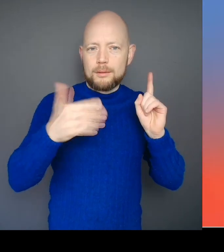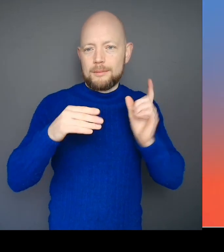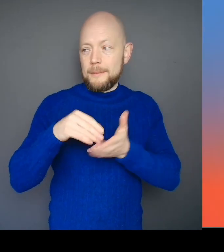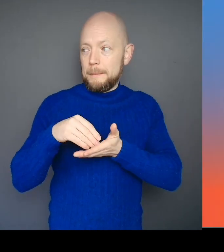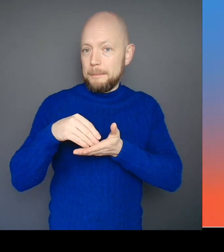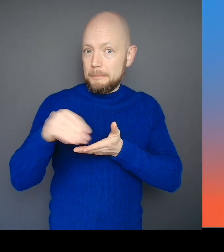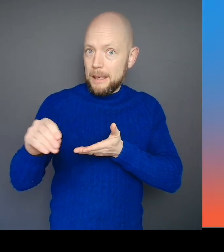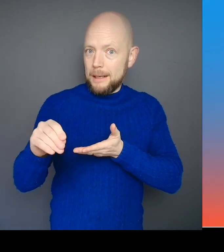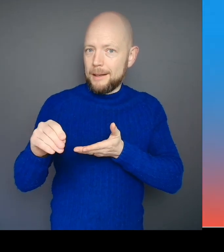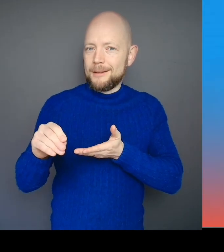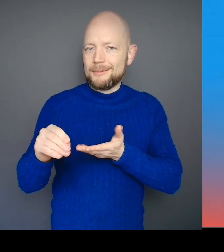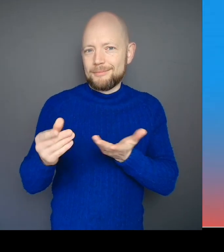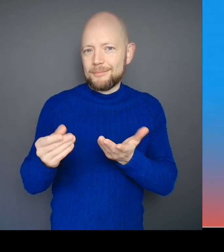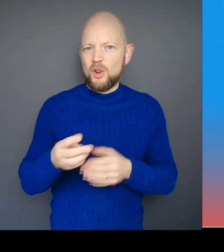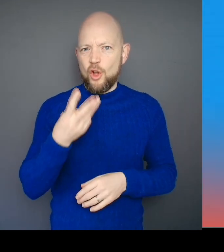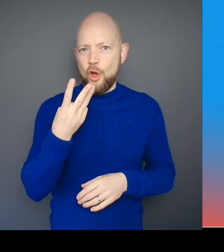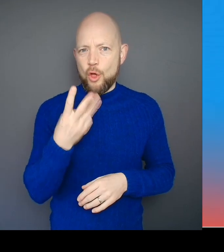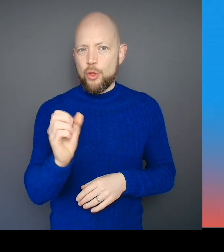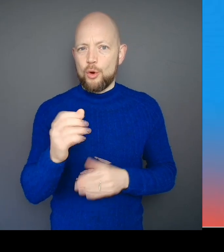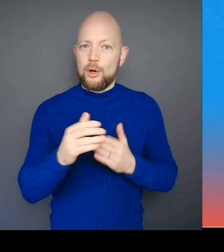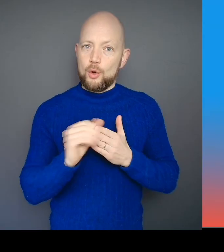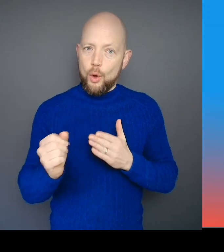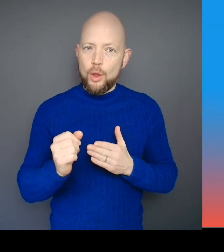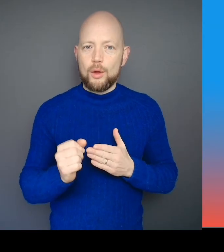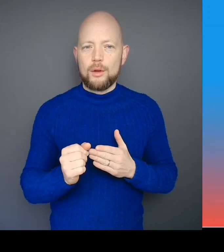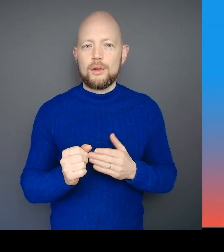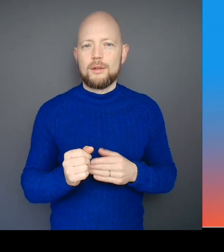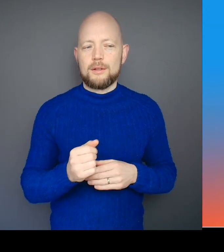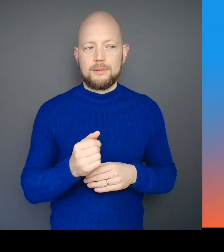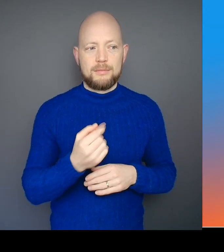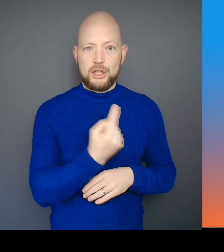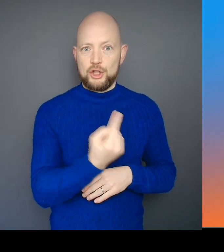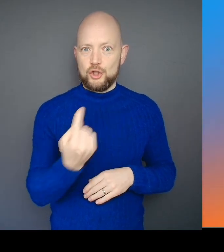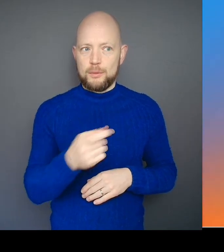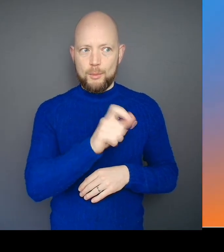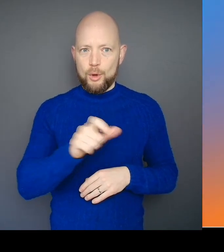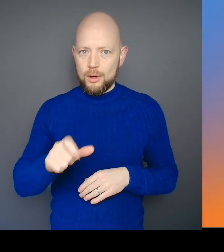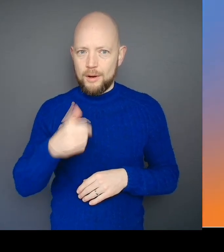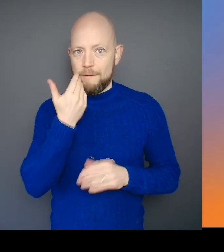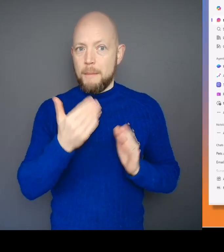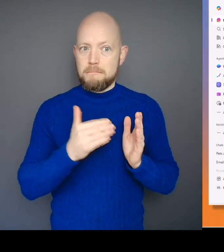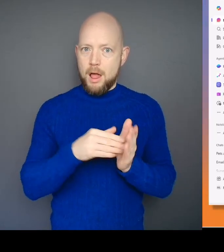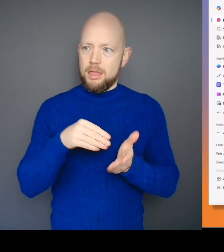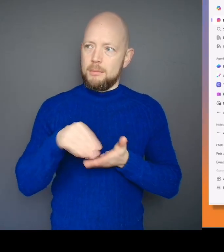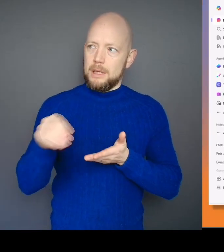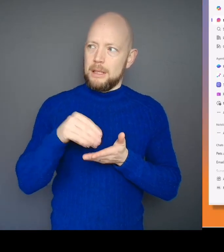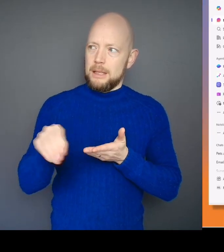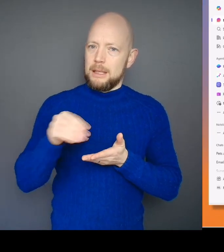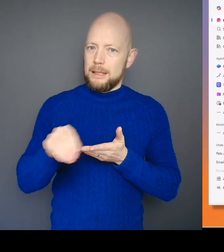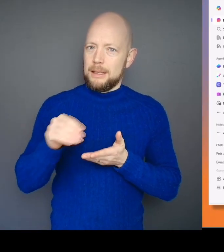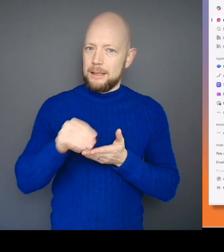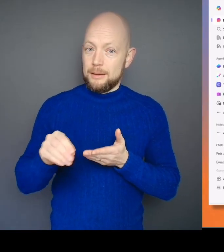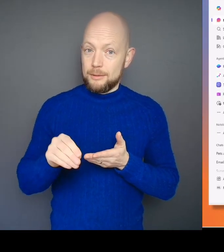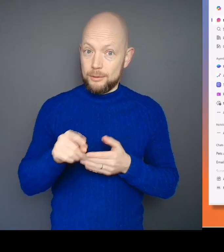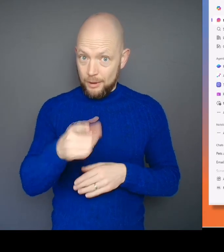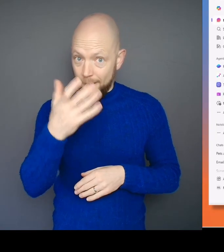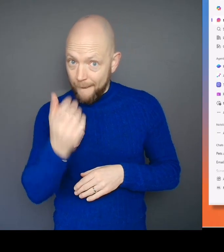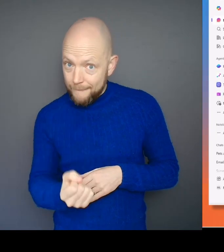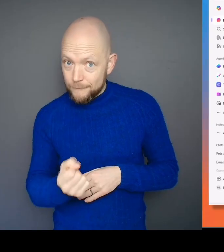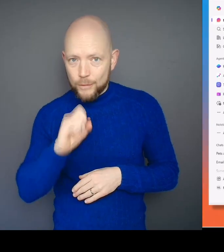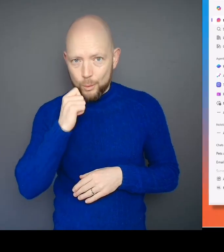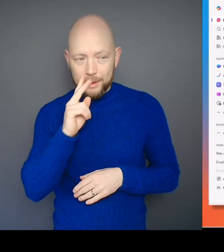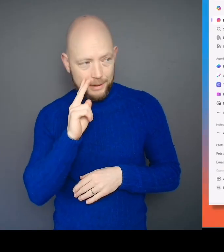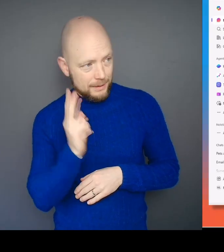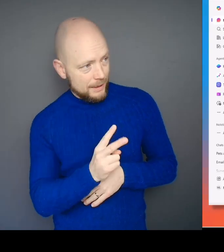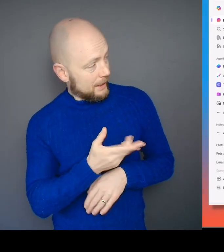your organization more likely has paid this US $30 per user per month. And you'll know you're in the right place because you'll